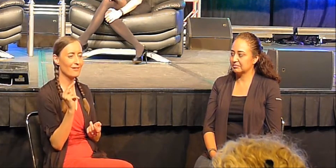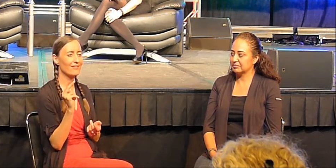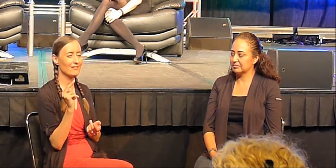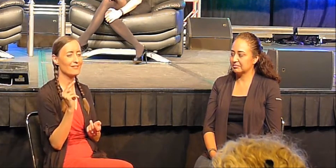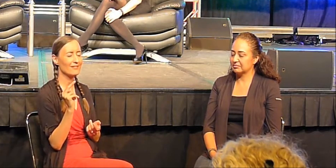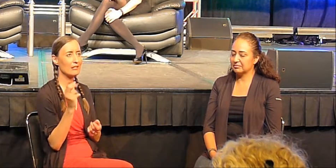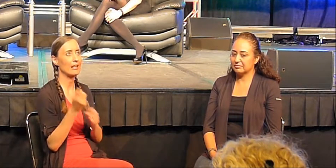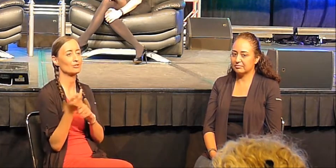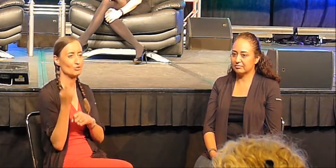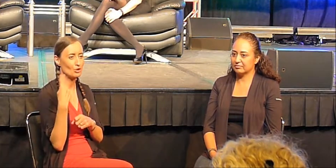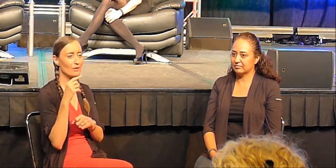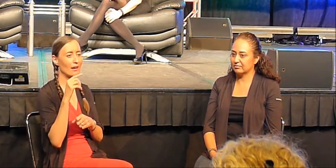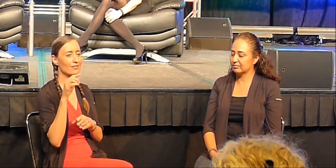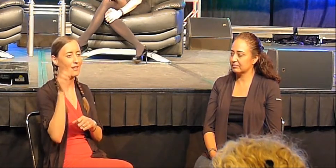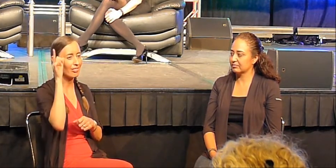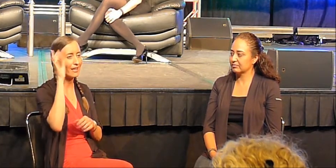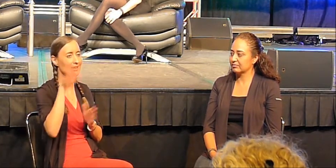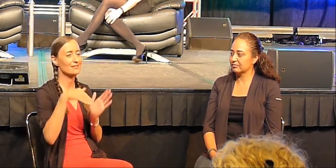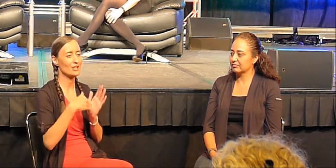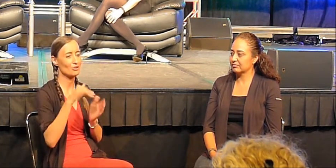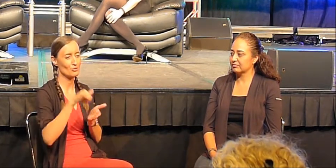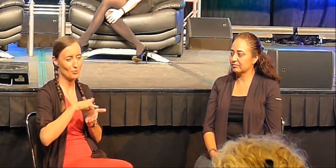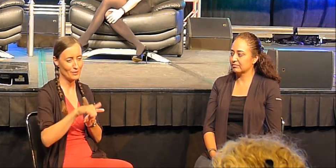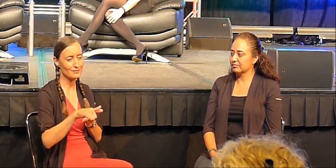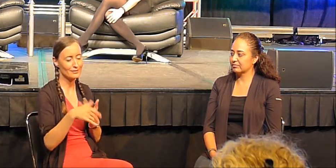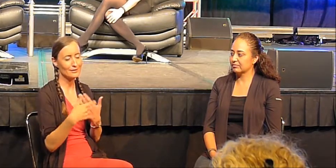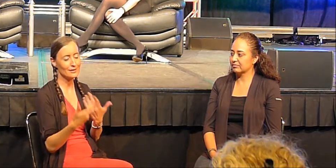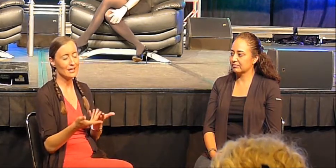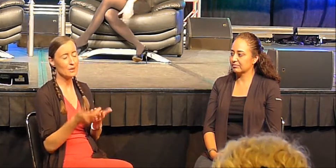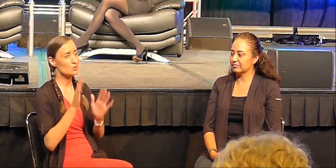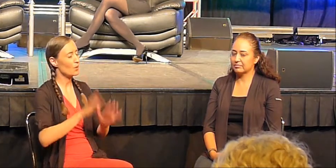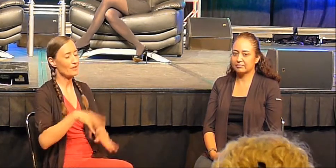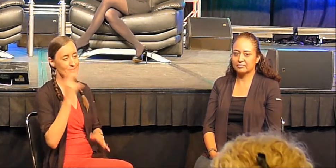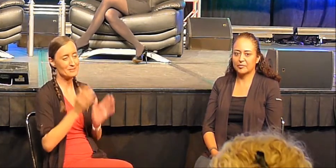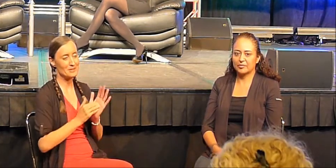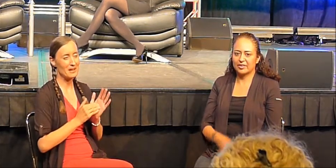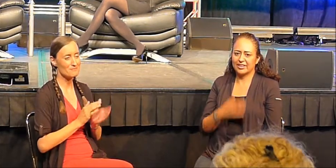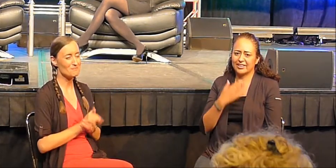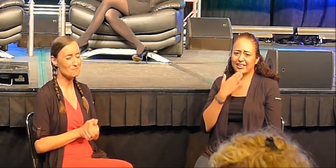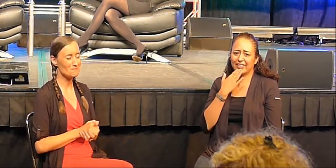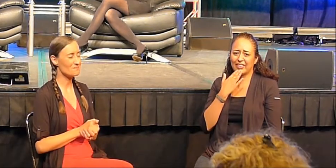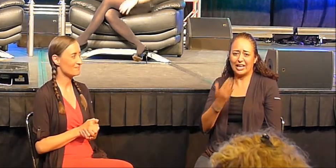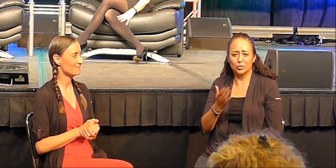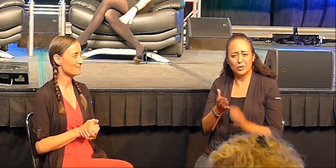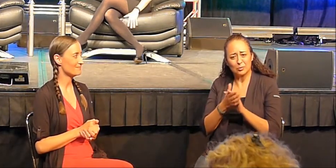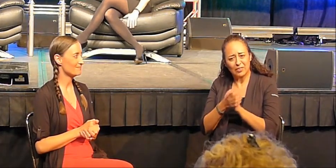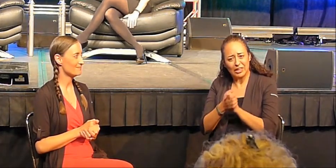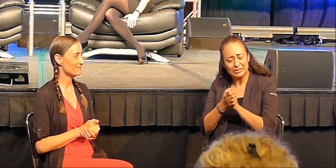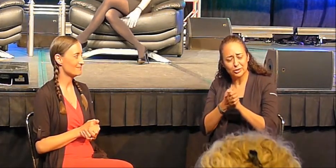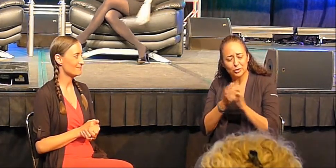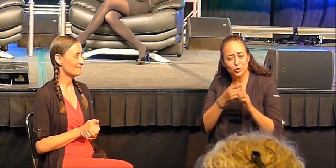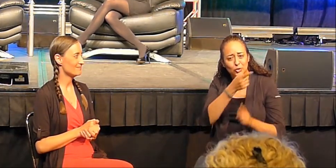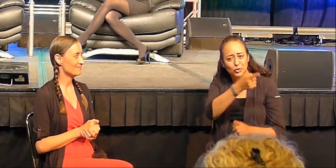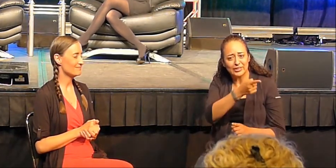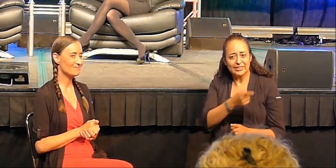He's doing great, and he's wonderful in the picture. So yeah. Thank you, and congratulations to you. That's